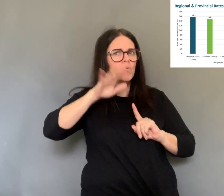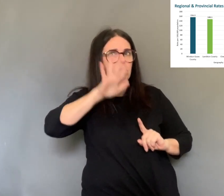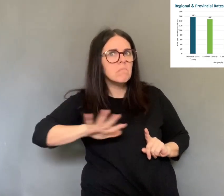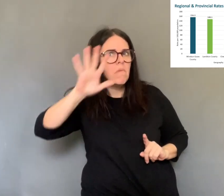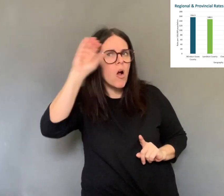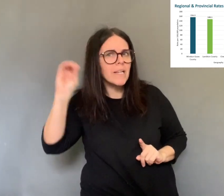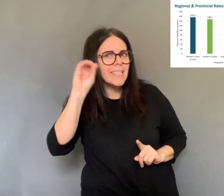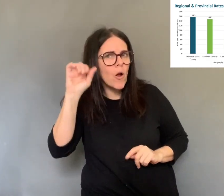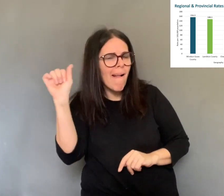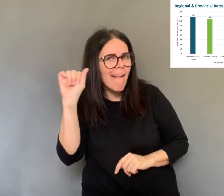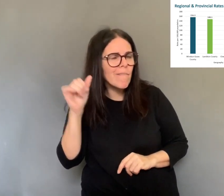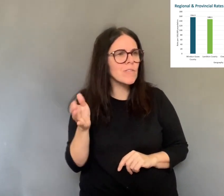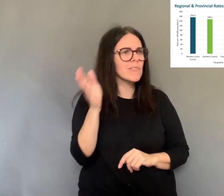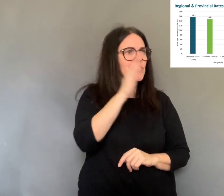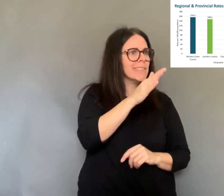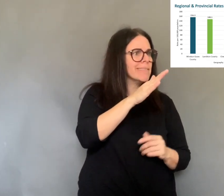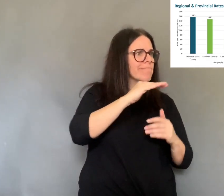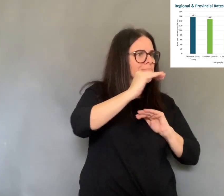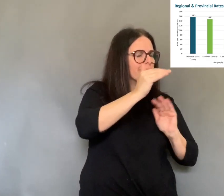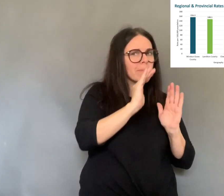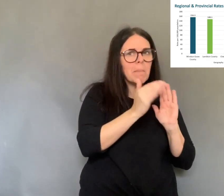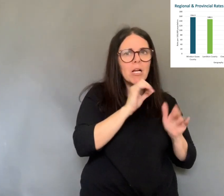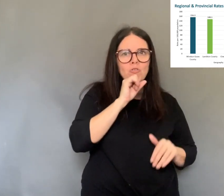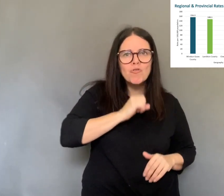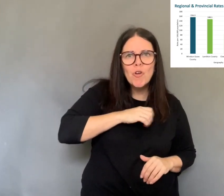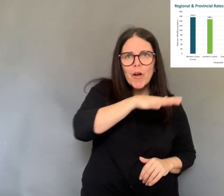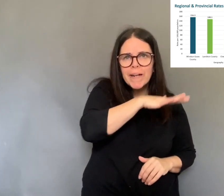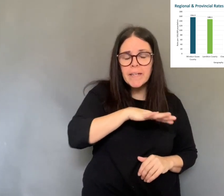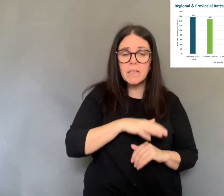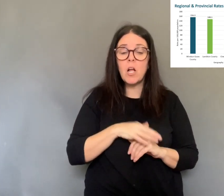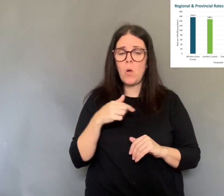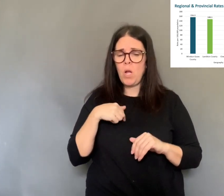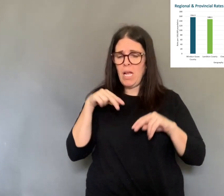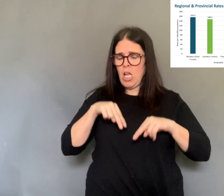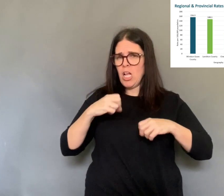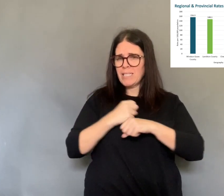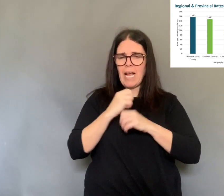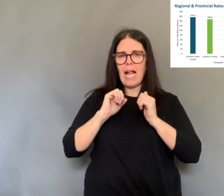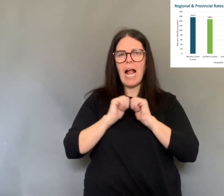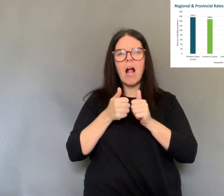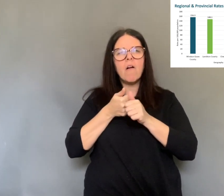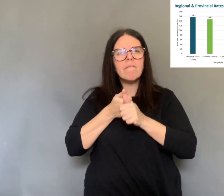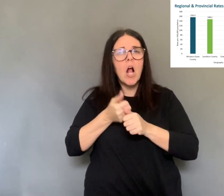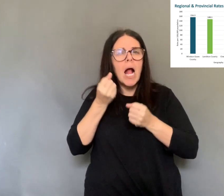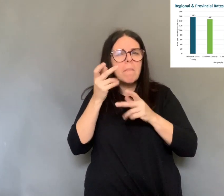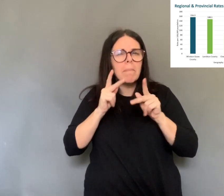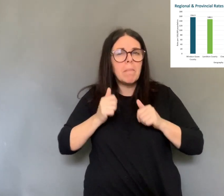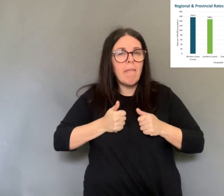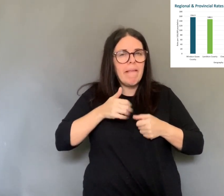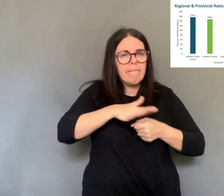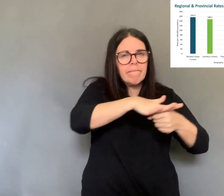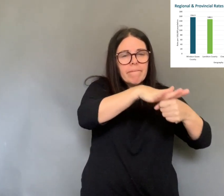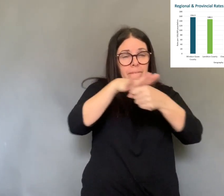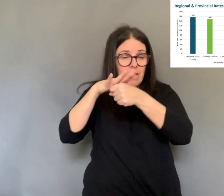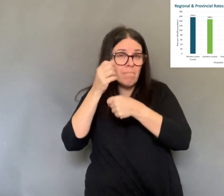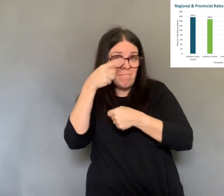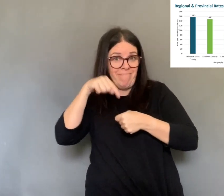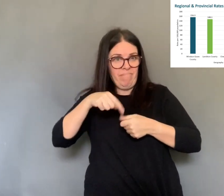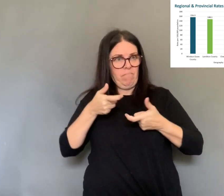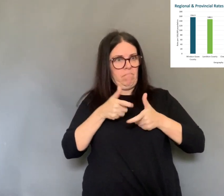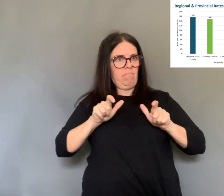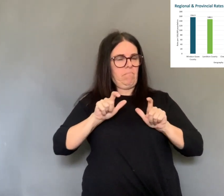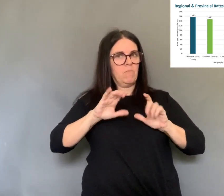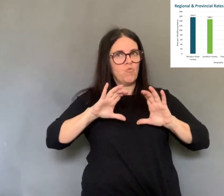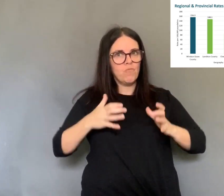looked at the regional and provincial rates per 100,000 population. We used the statistics to compare the number of